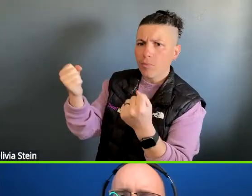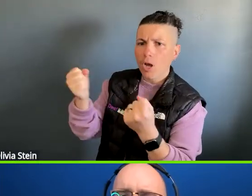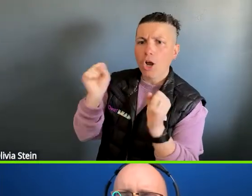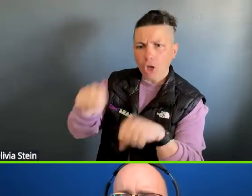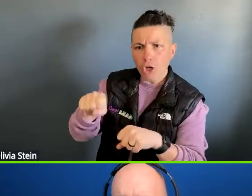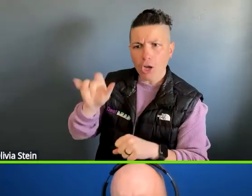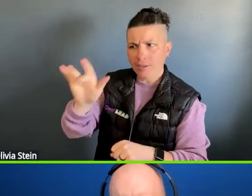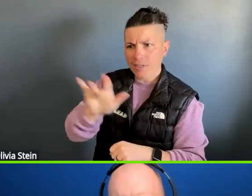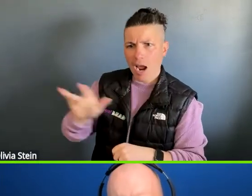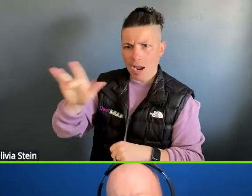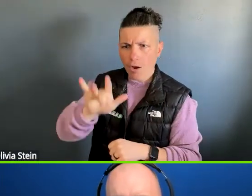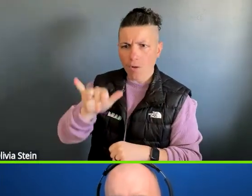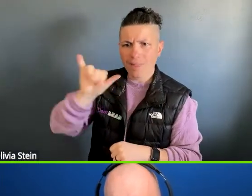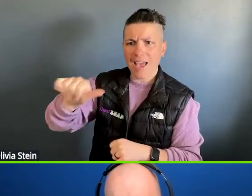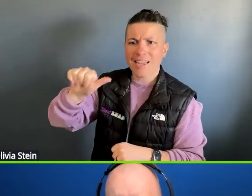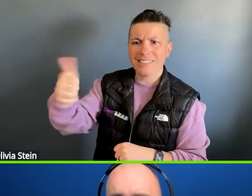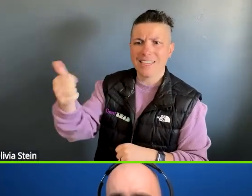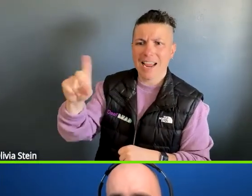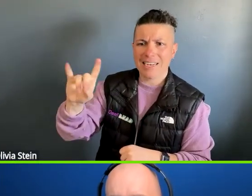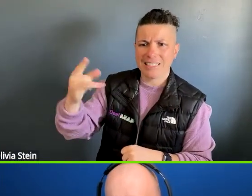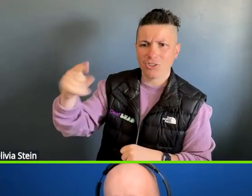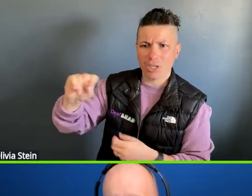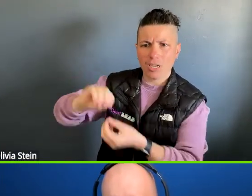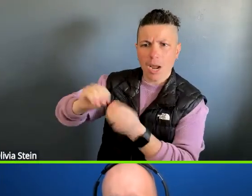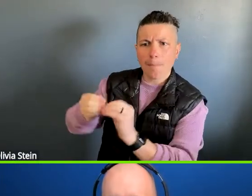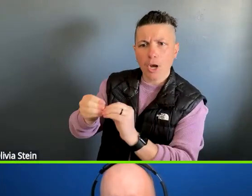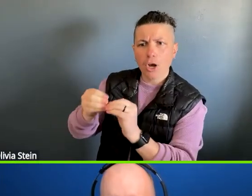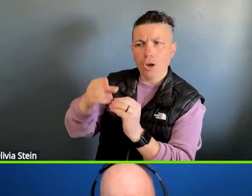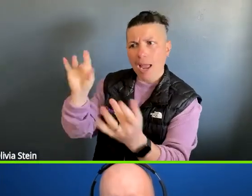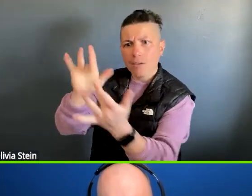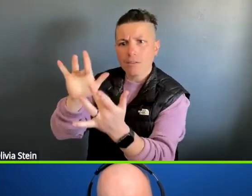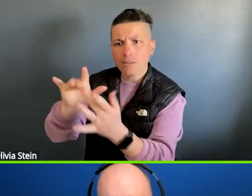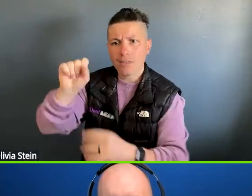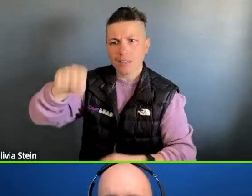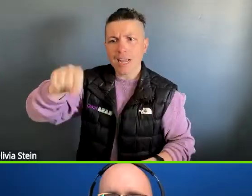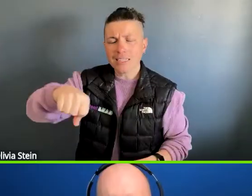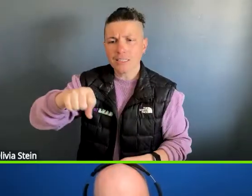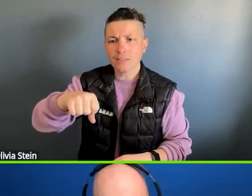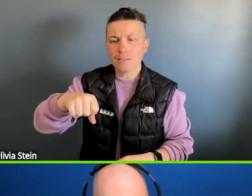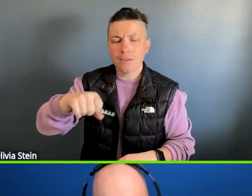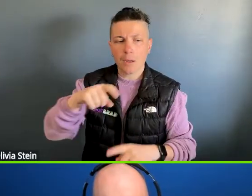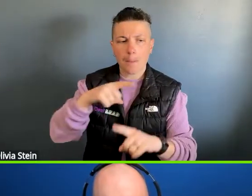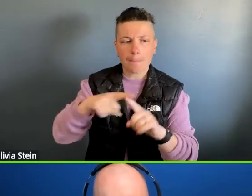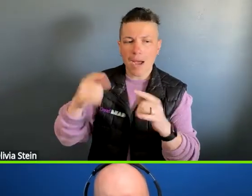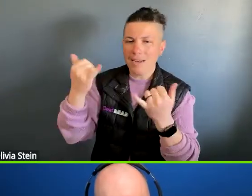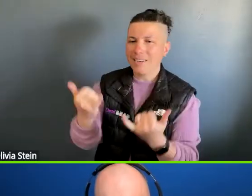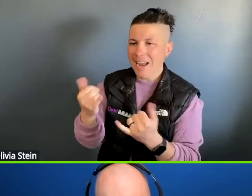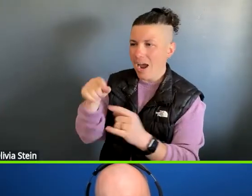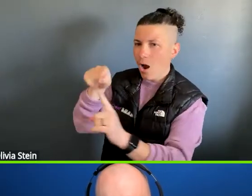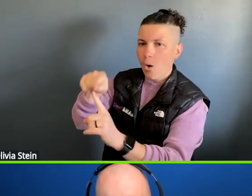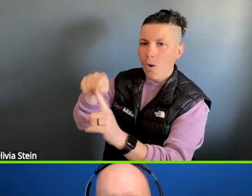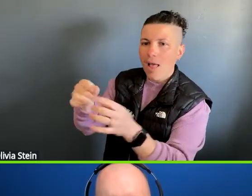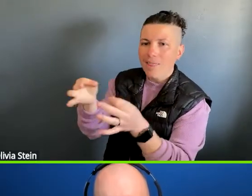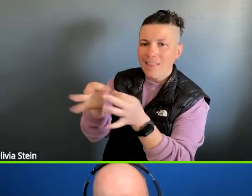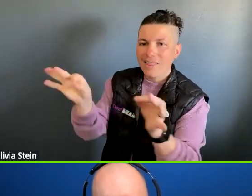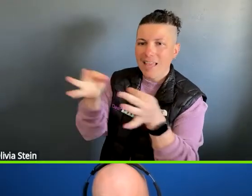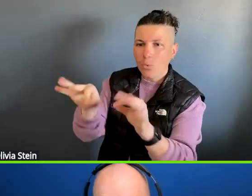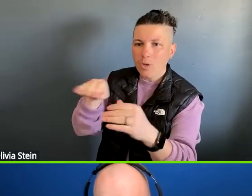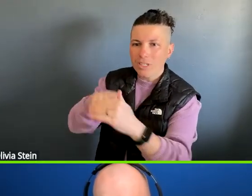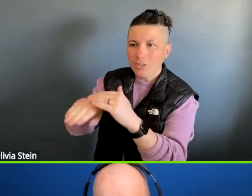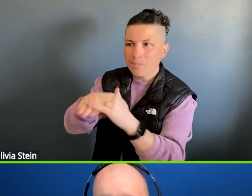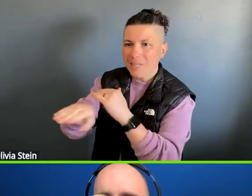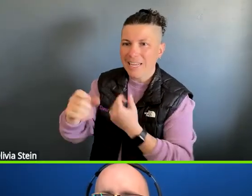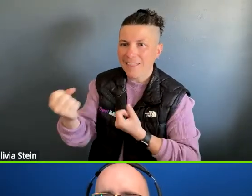established. That person would be able to sign and dial the 10-digit number that would allow them to reach out to them through the use of